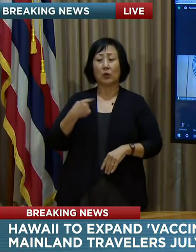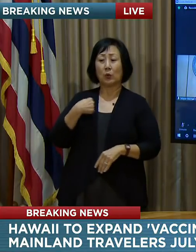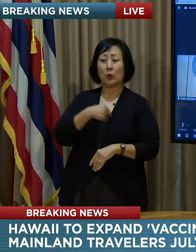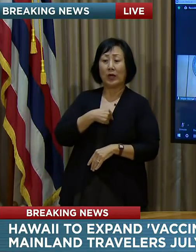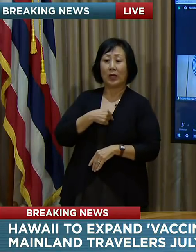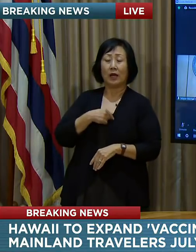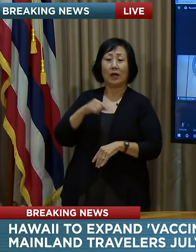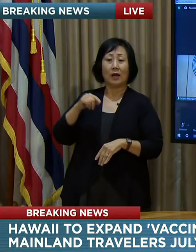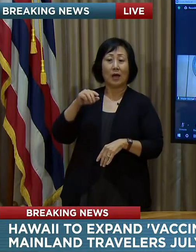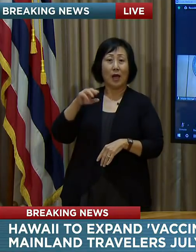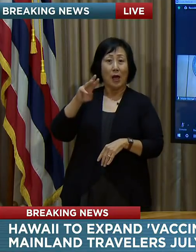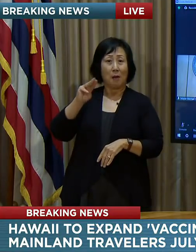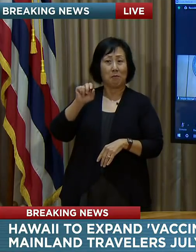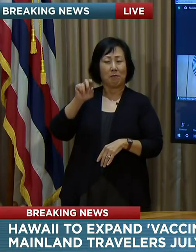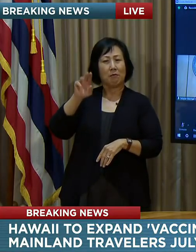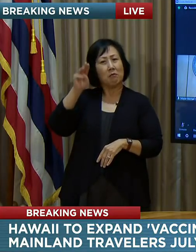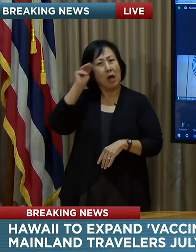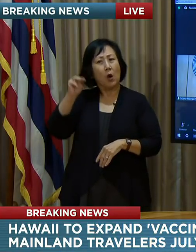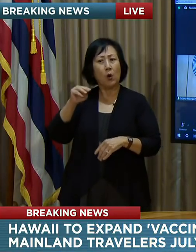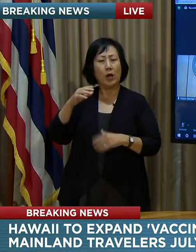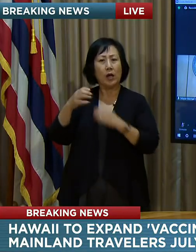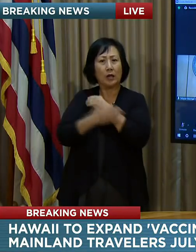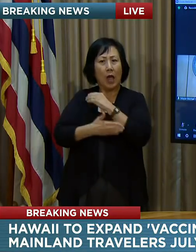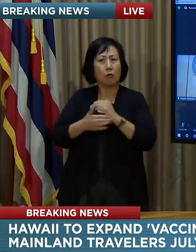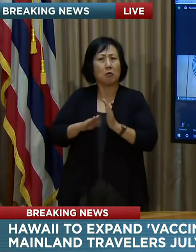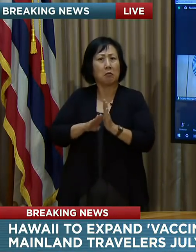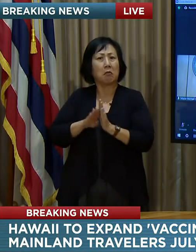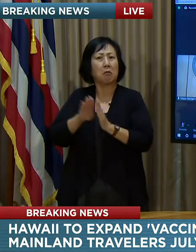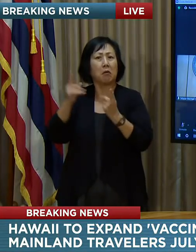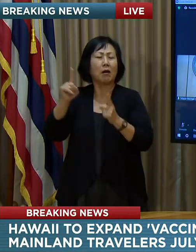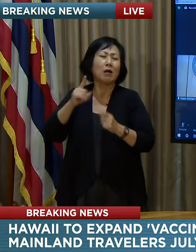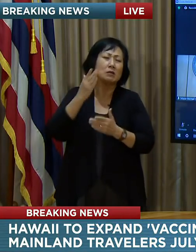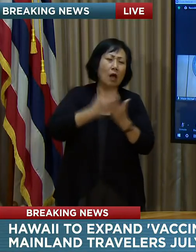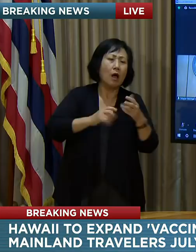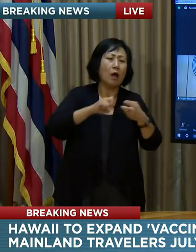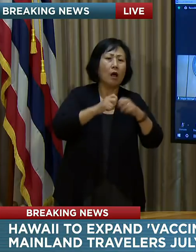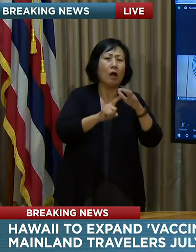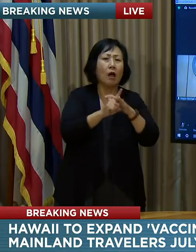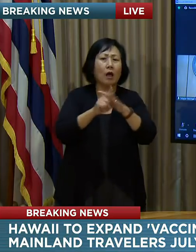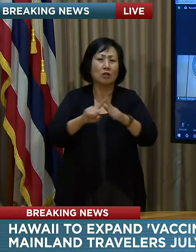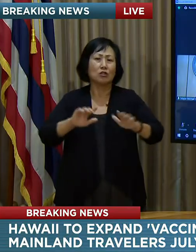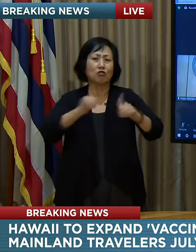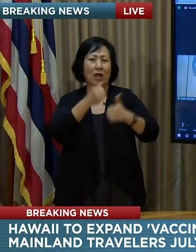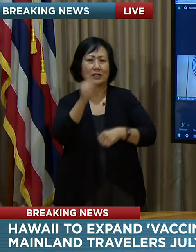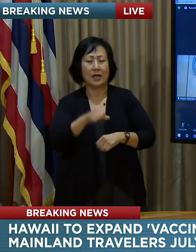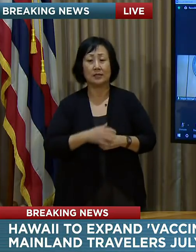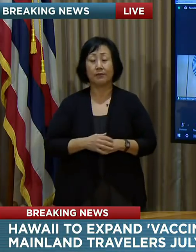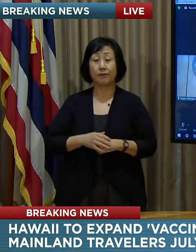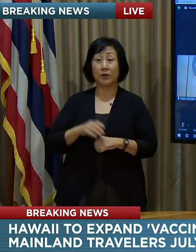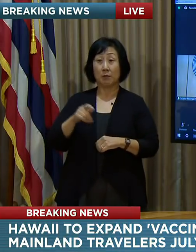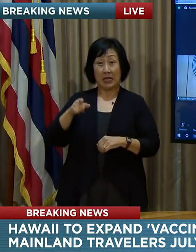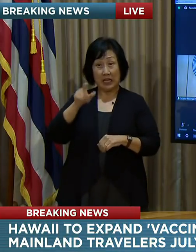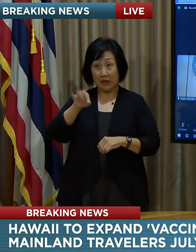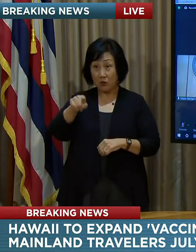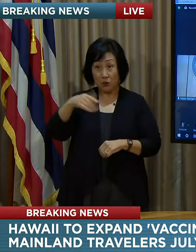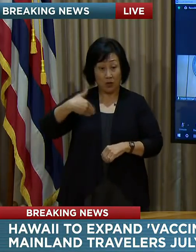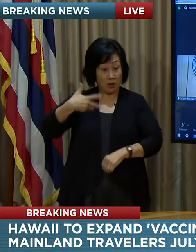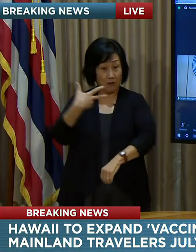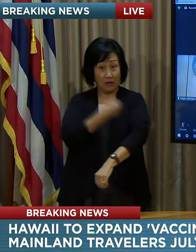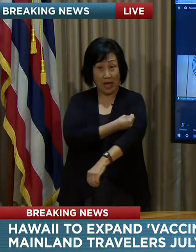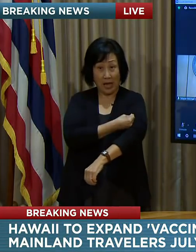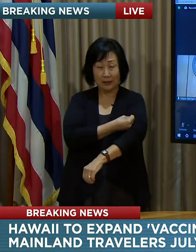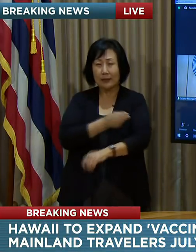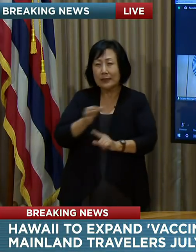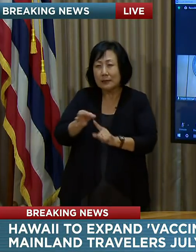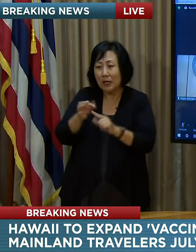prosper somewhat, with some challenges, and we all know the challenges. You know, knowing that you're not vaccinated, especially the